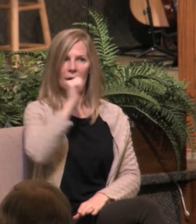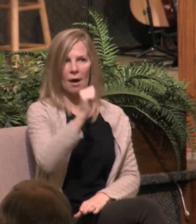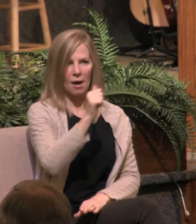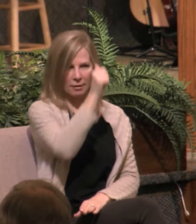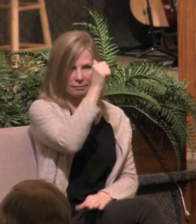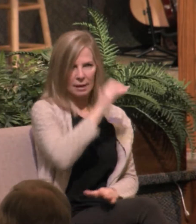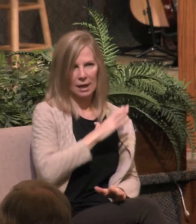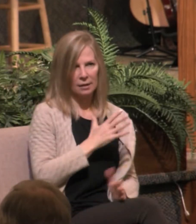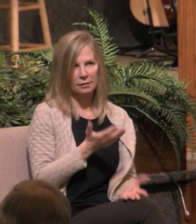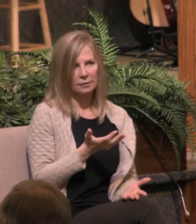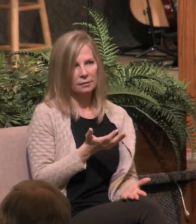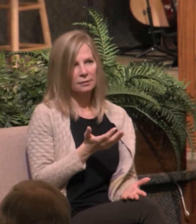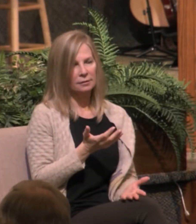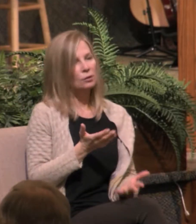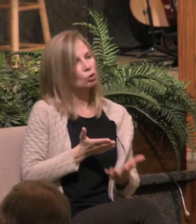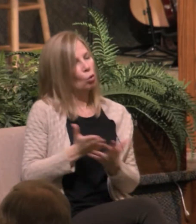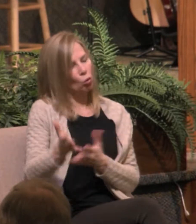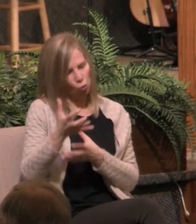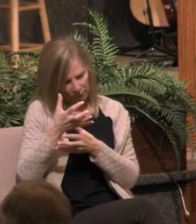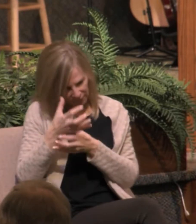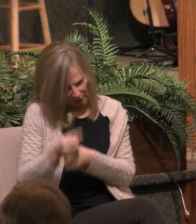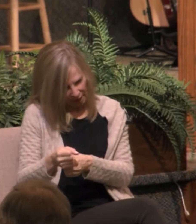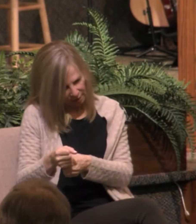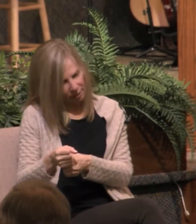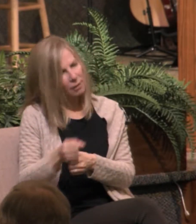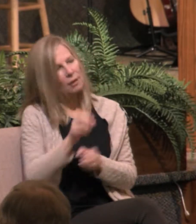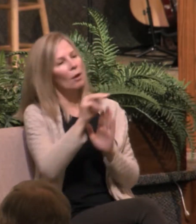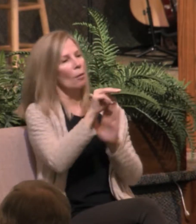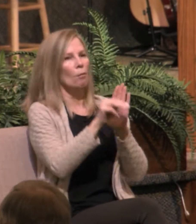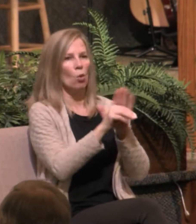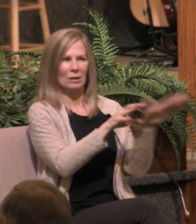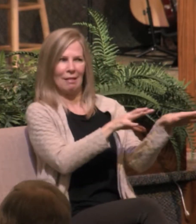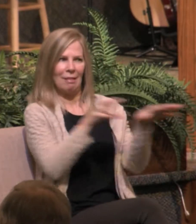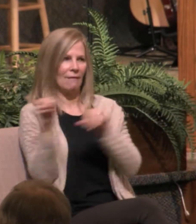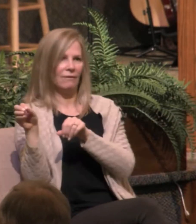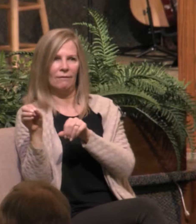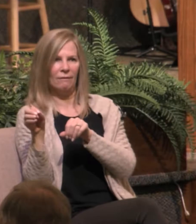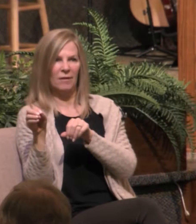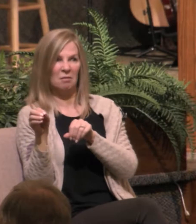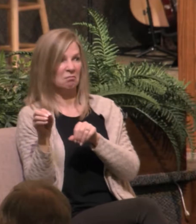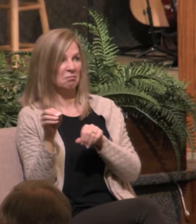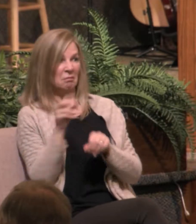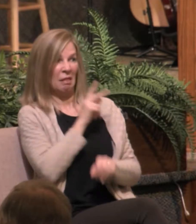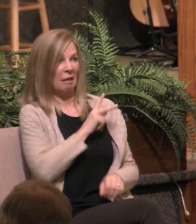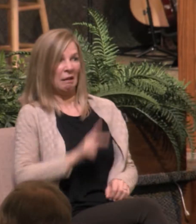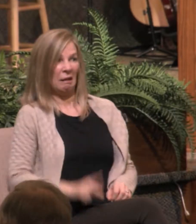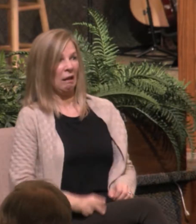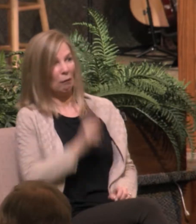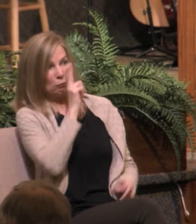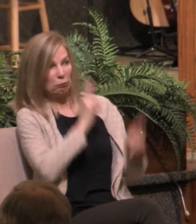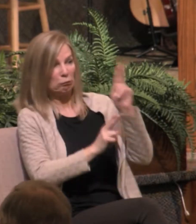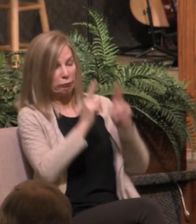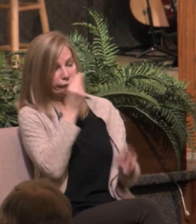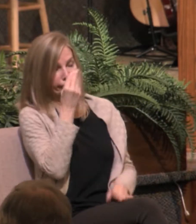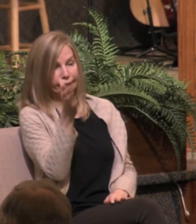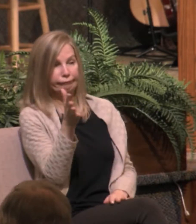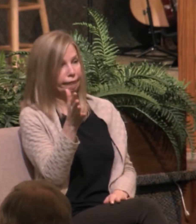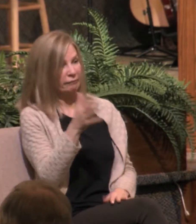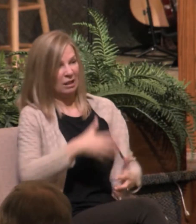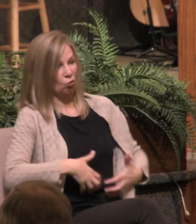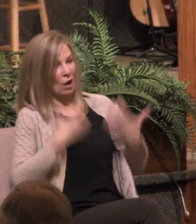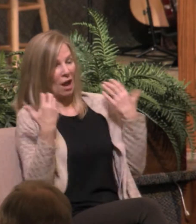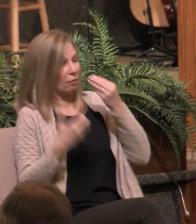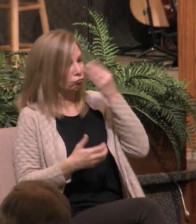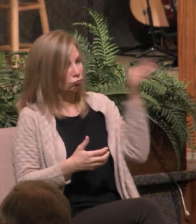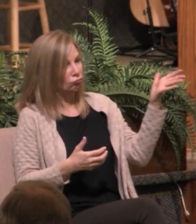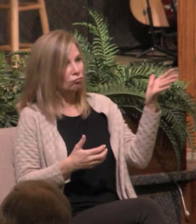27, "By faith he left Egypt, not fearing the wrath of the king, for he endured as seeing him who